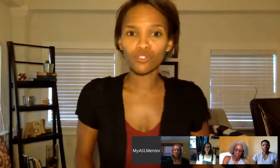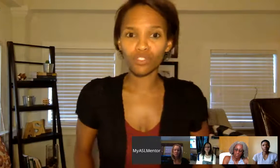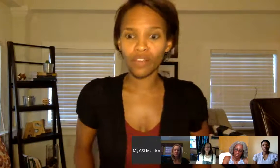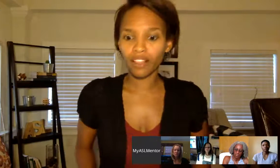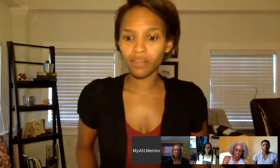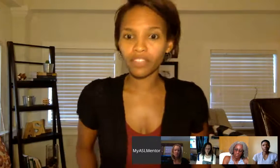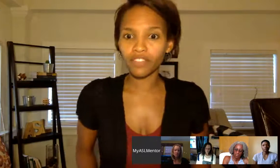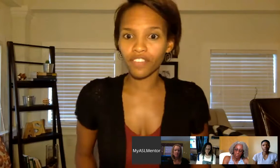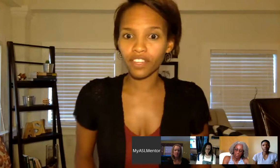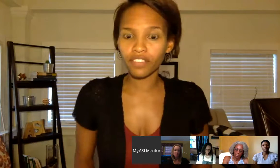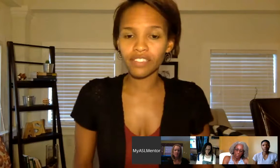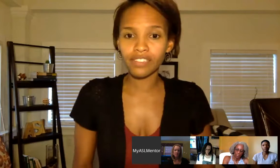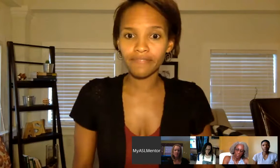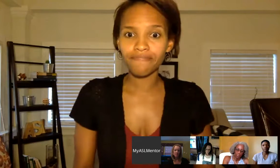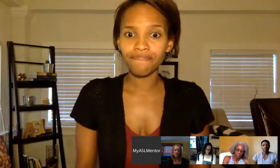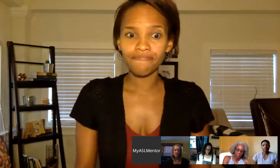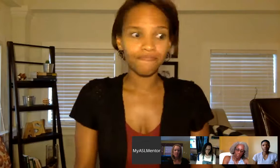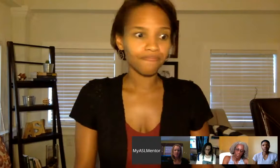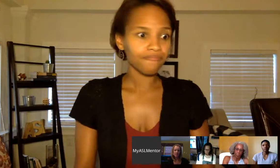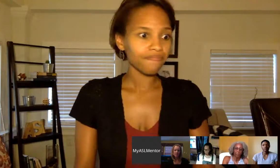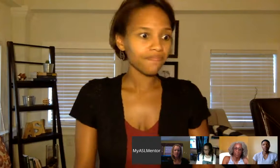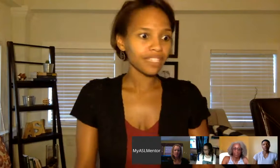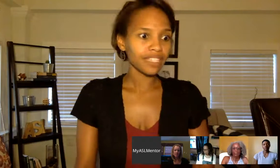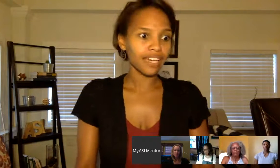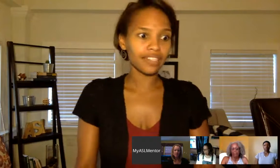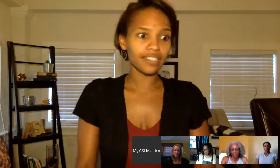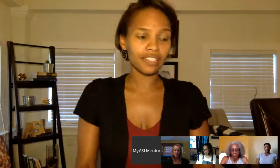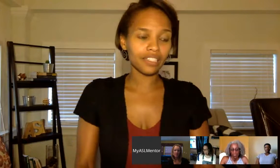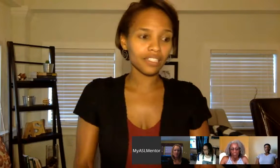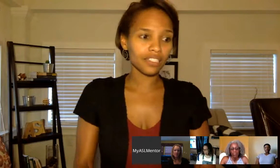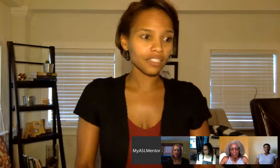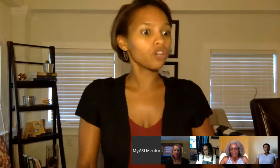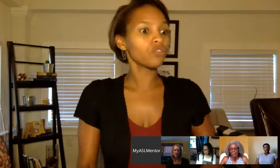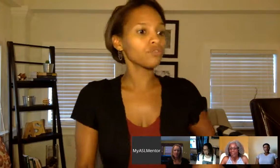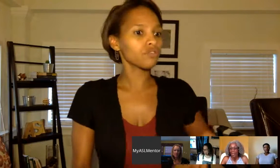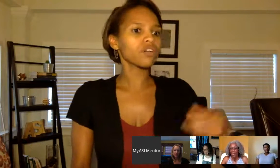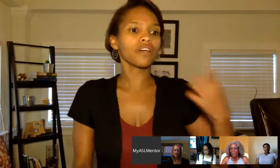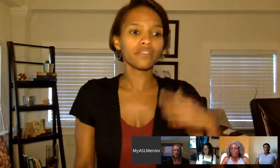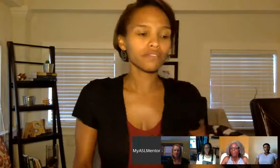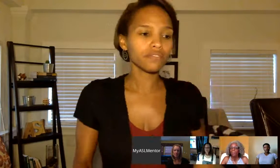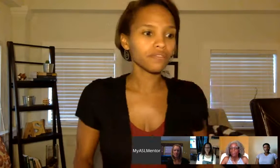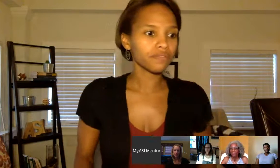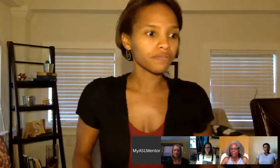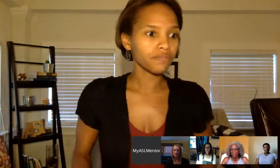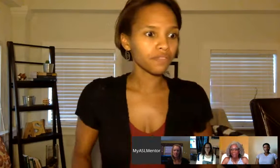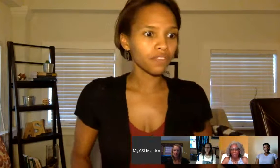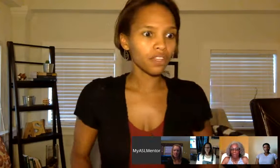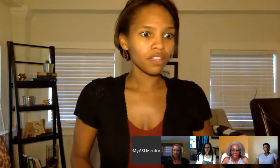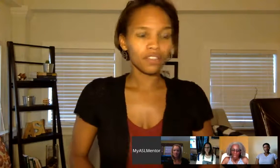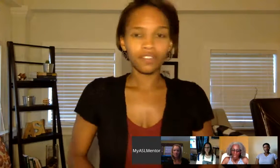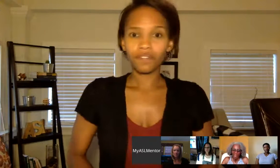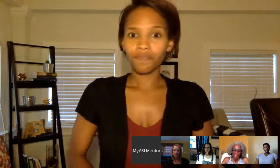the social element of things. Yes. Oh, yeah.